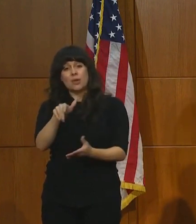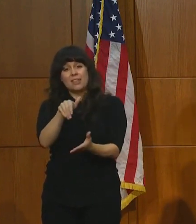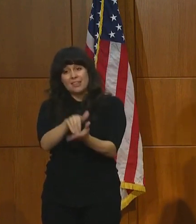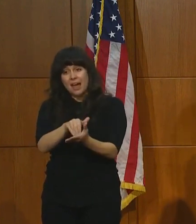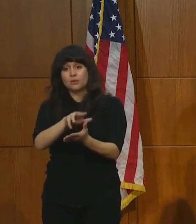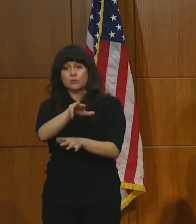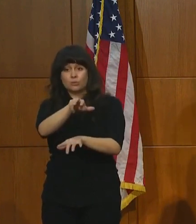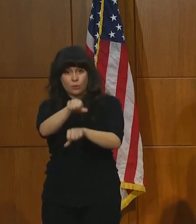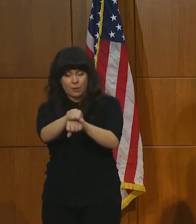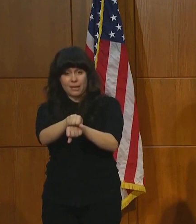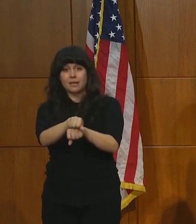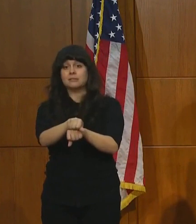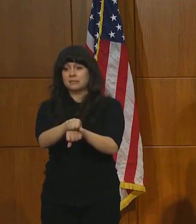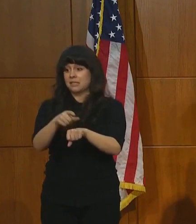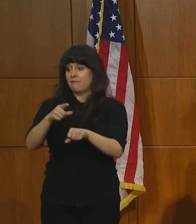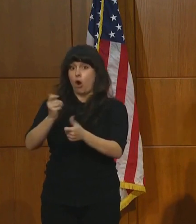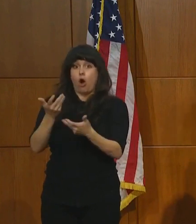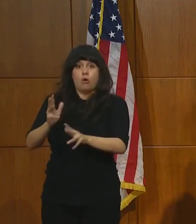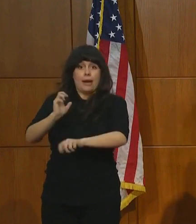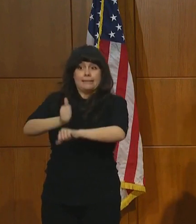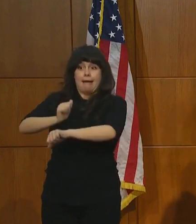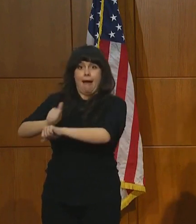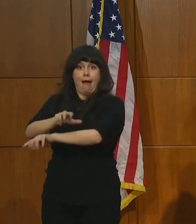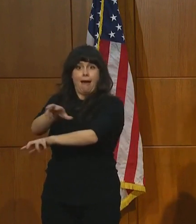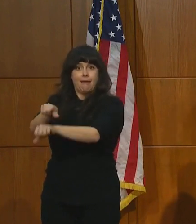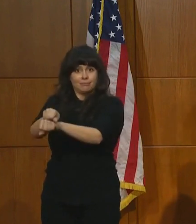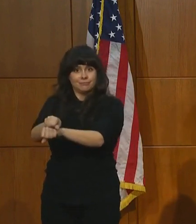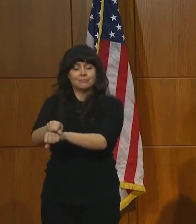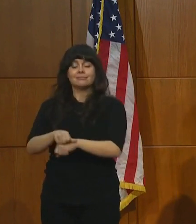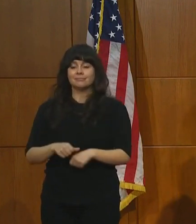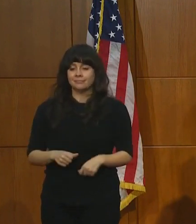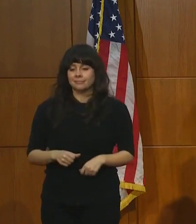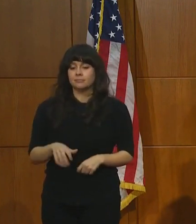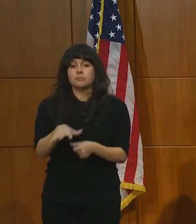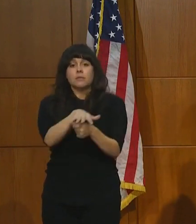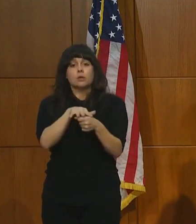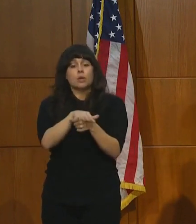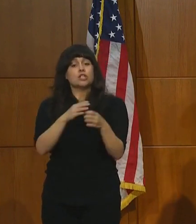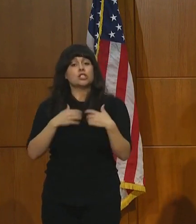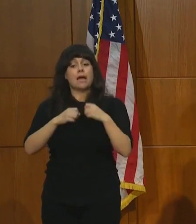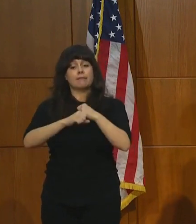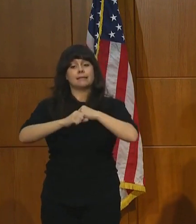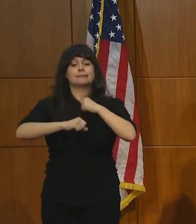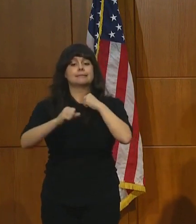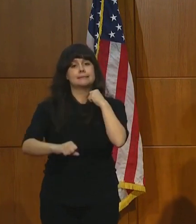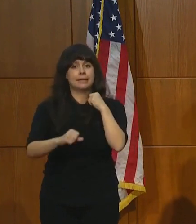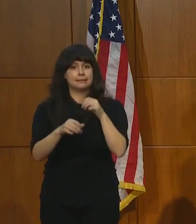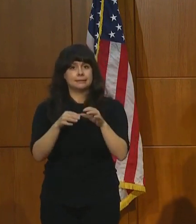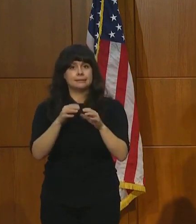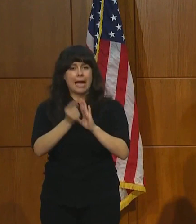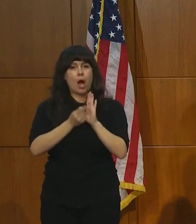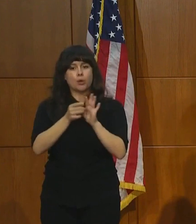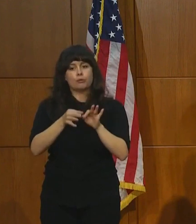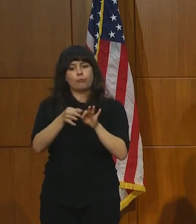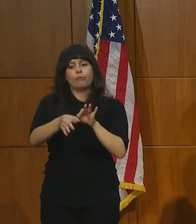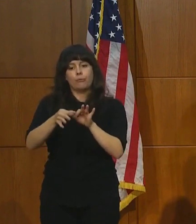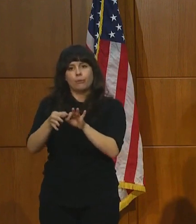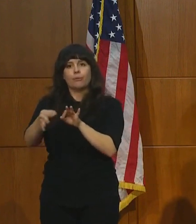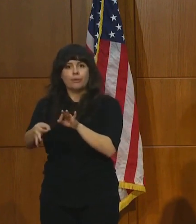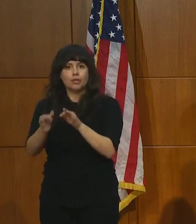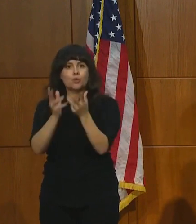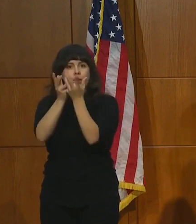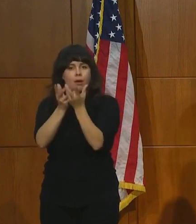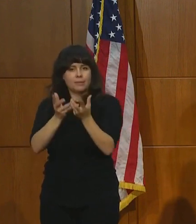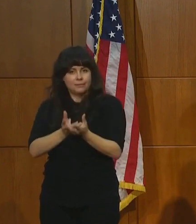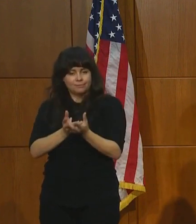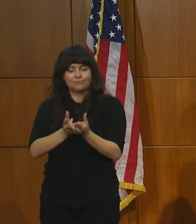533,000 appointments have been scheduled. Locations have extended hours to help accommodate people.